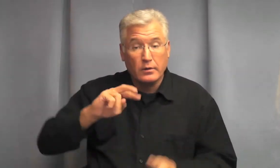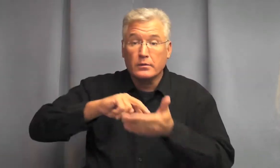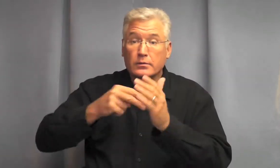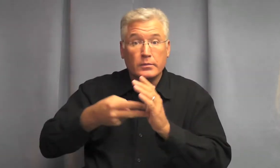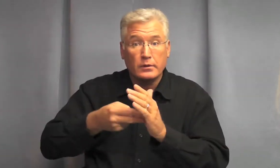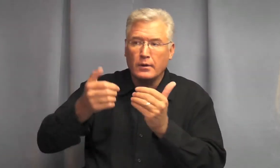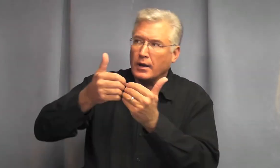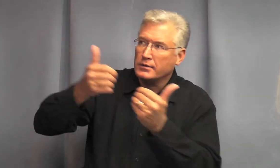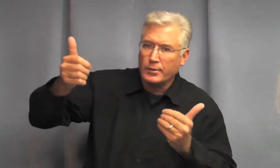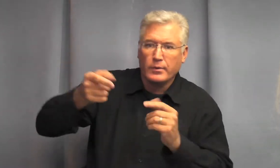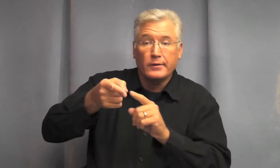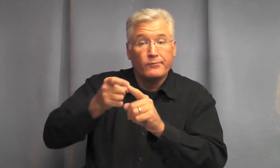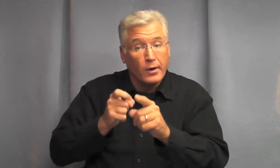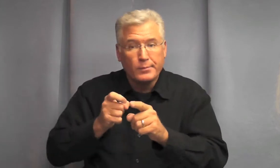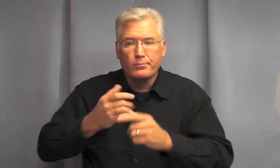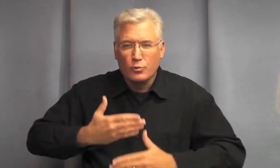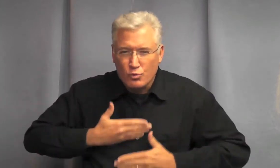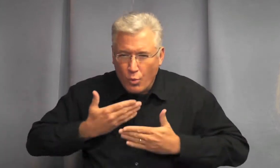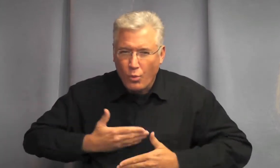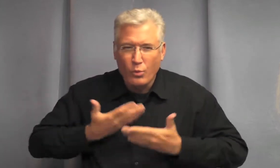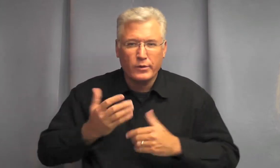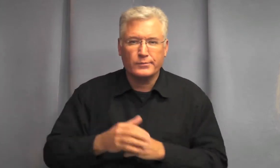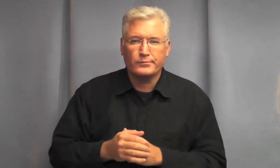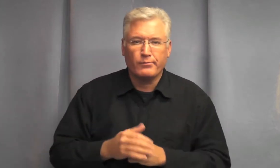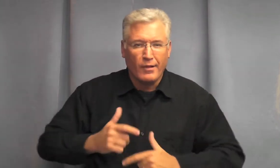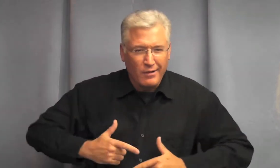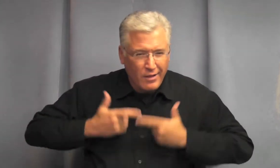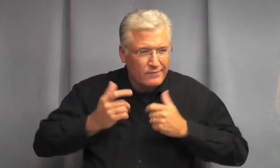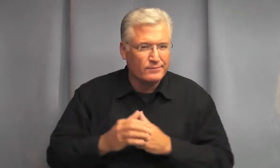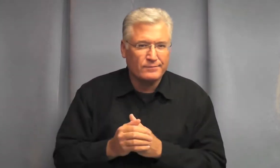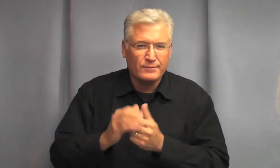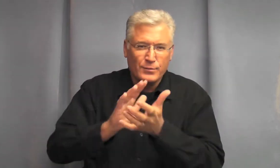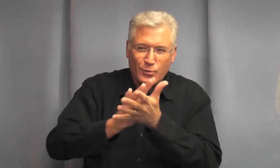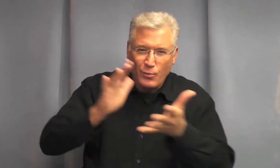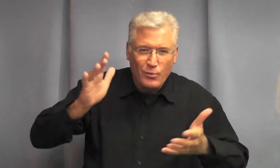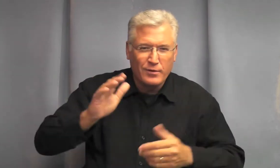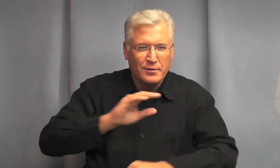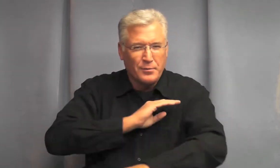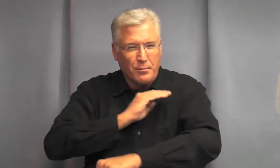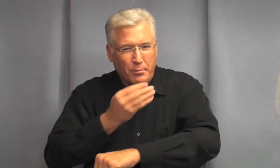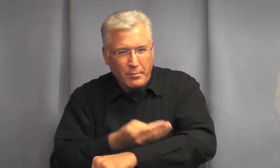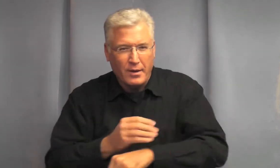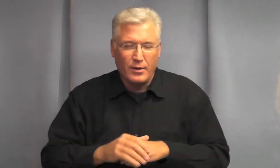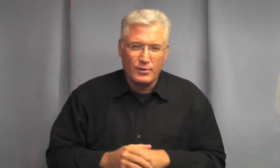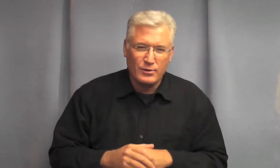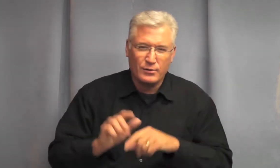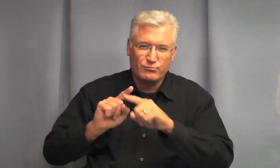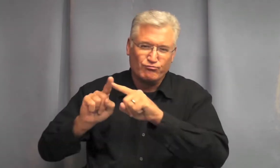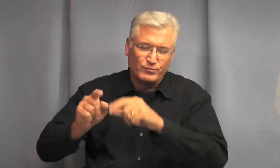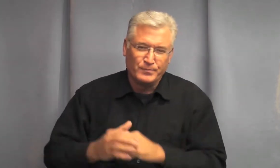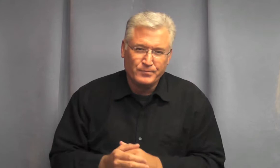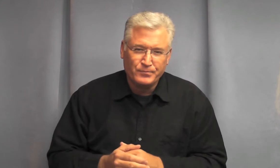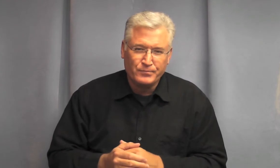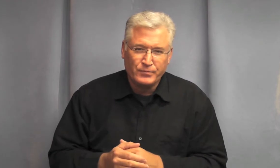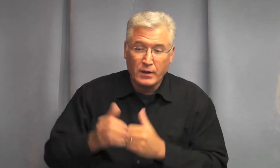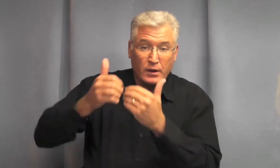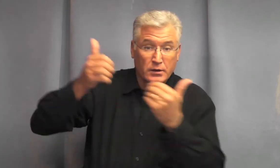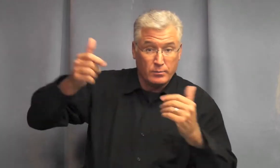Separation from God means alienation from happiness and life and glory and power, etc.,